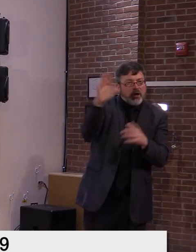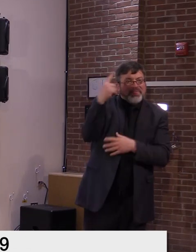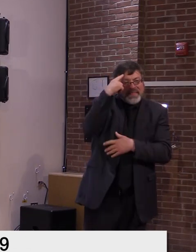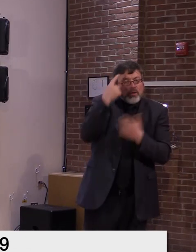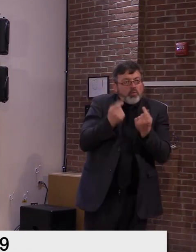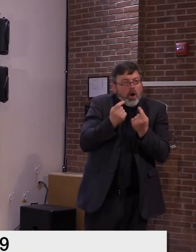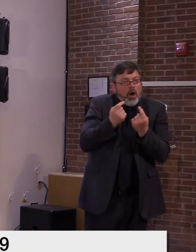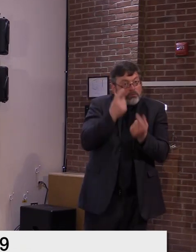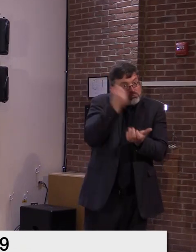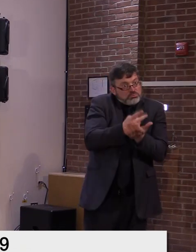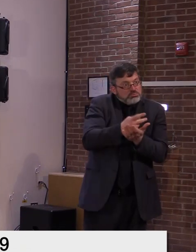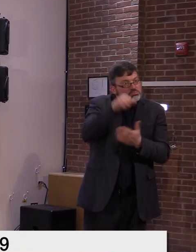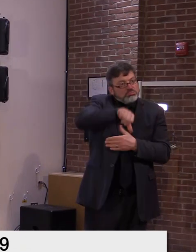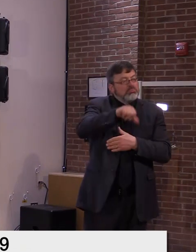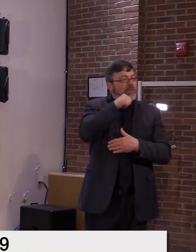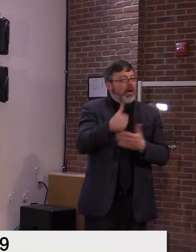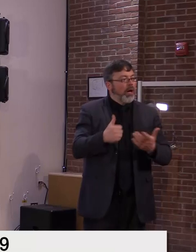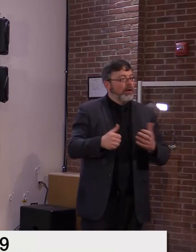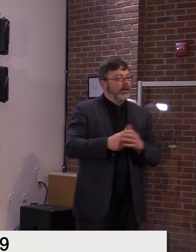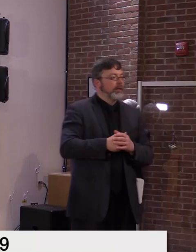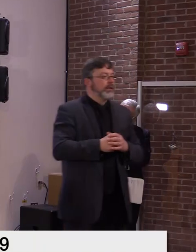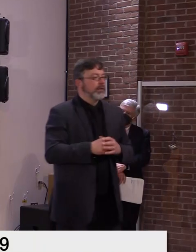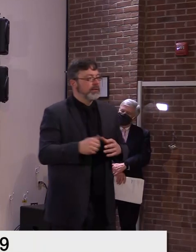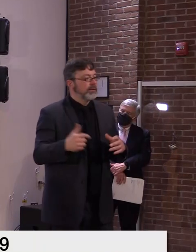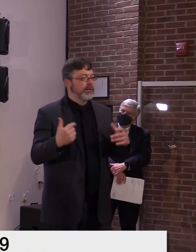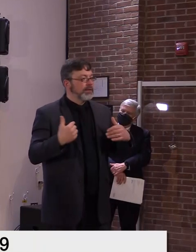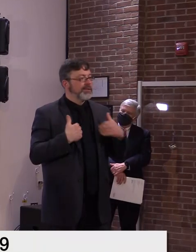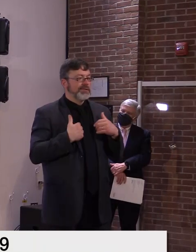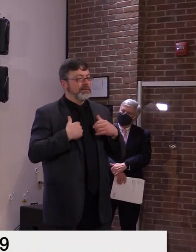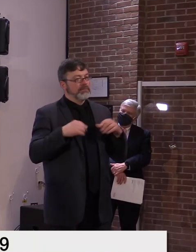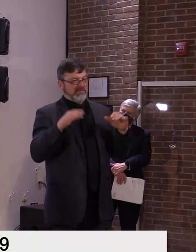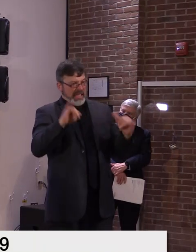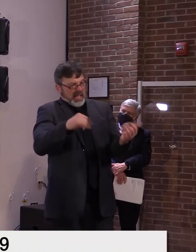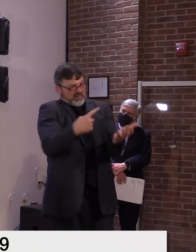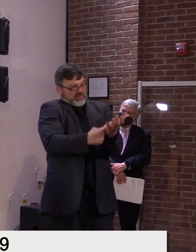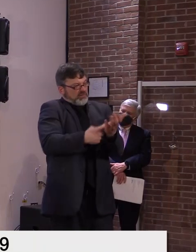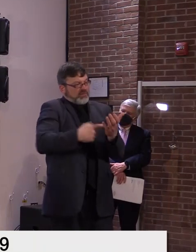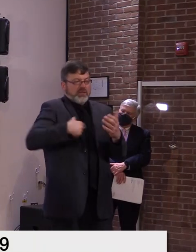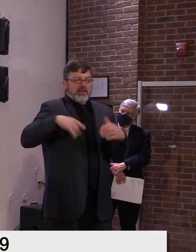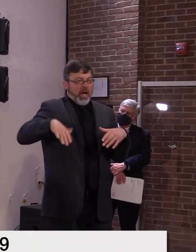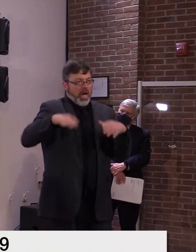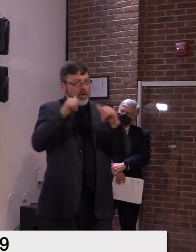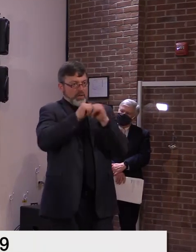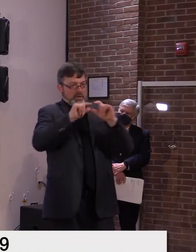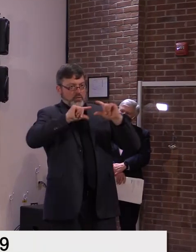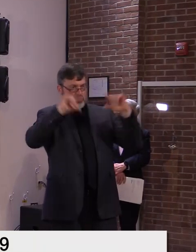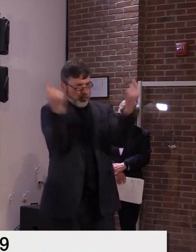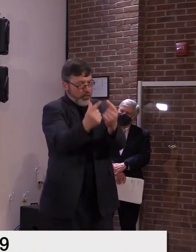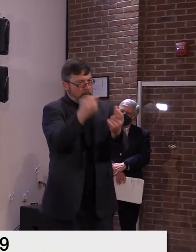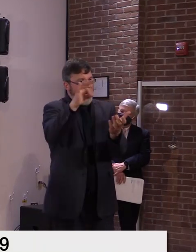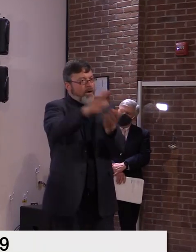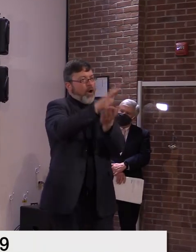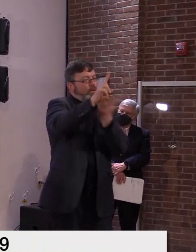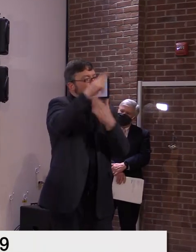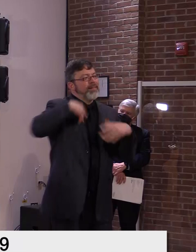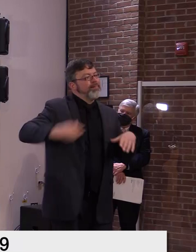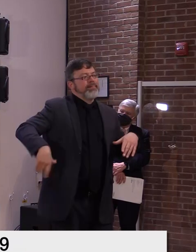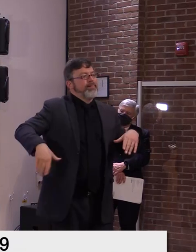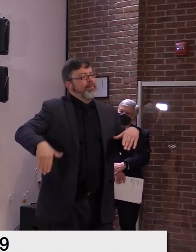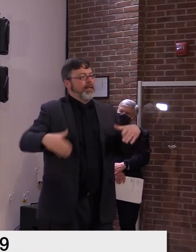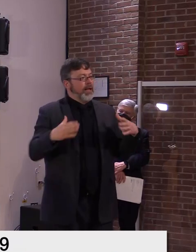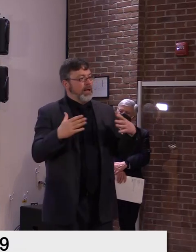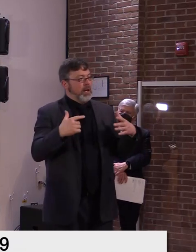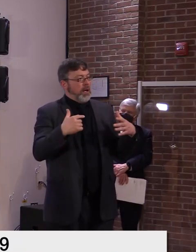We haven't had this conversation with our team of experts, and I haven't been asked